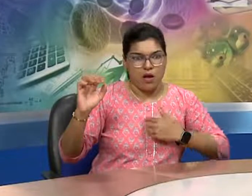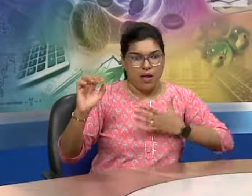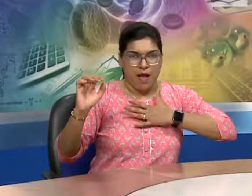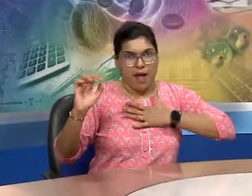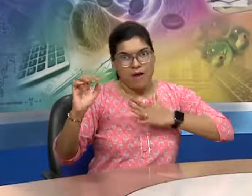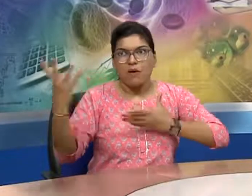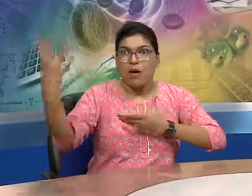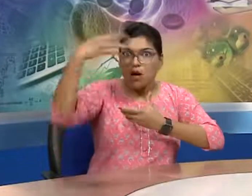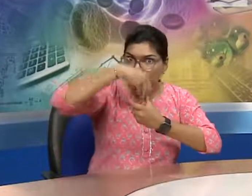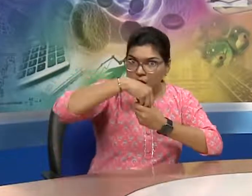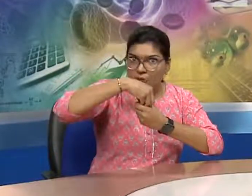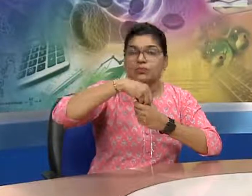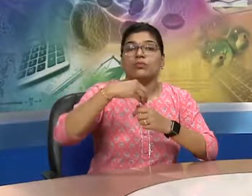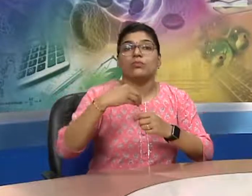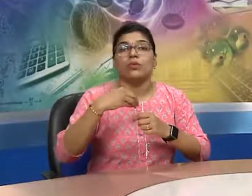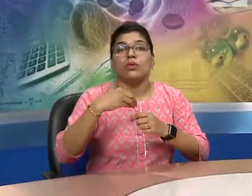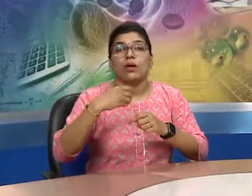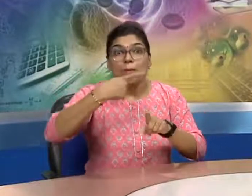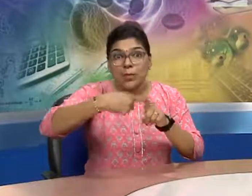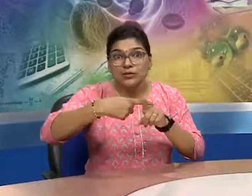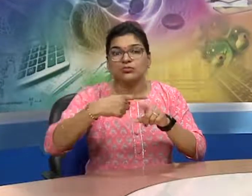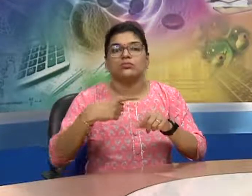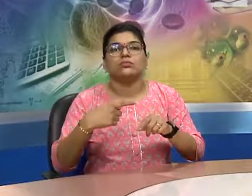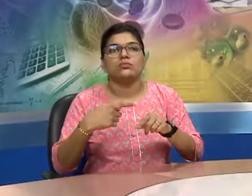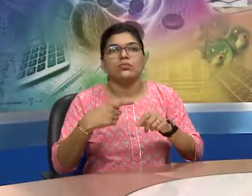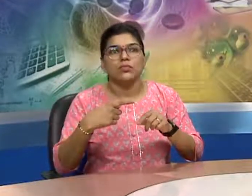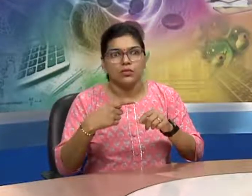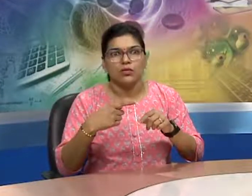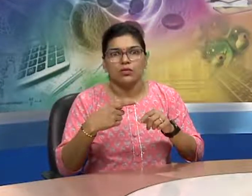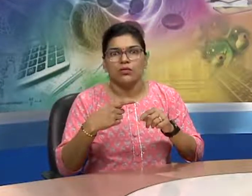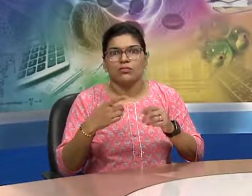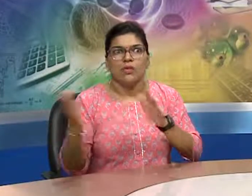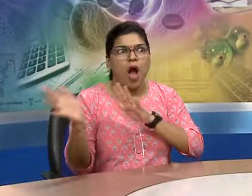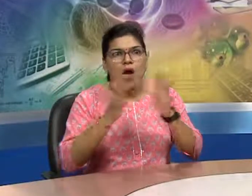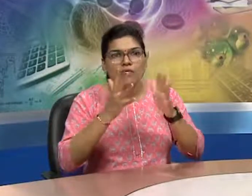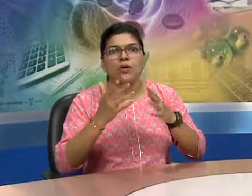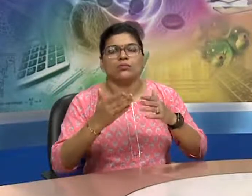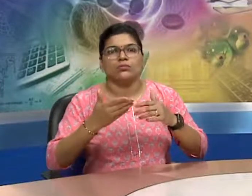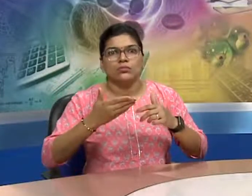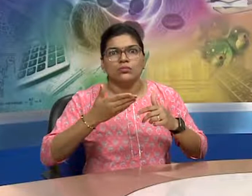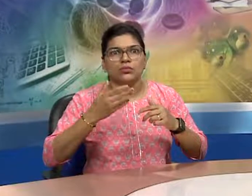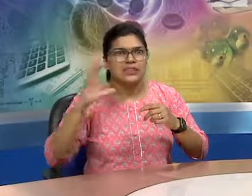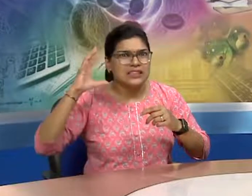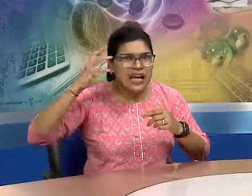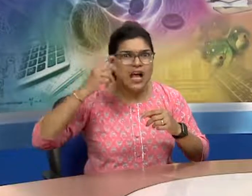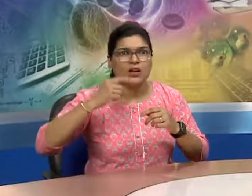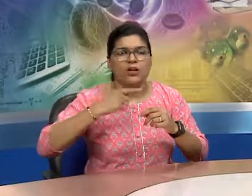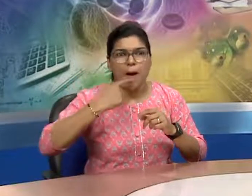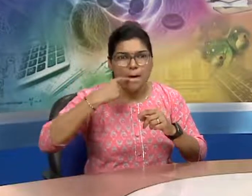ecosystem with the help of energy and matter.